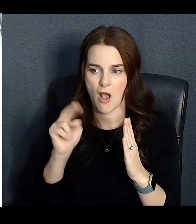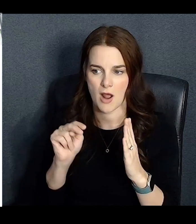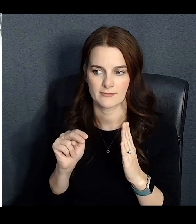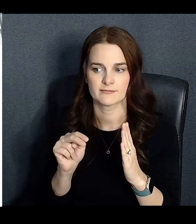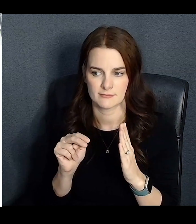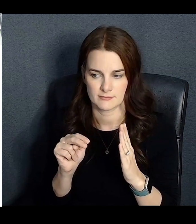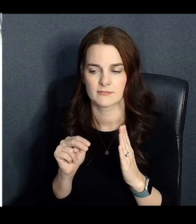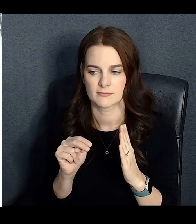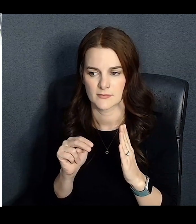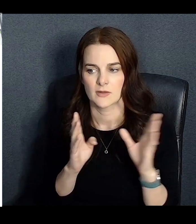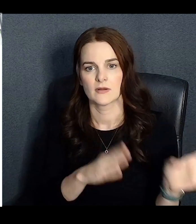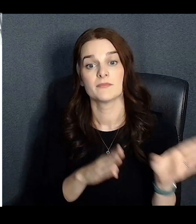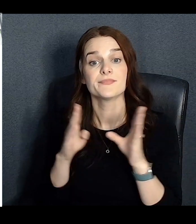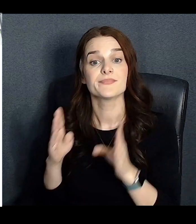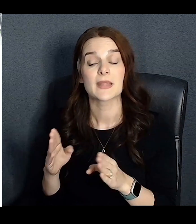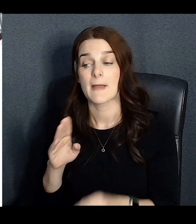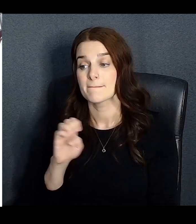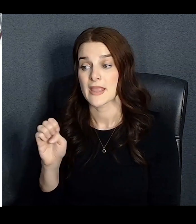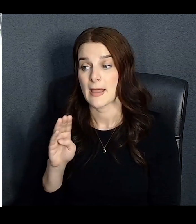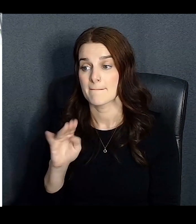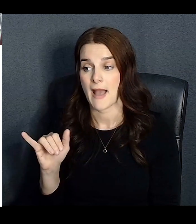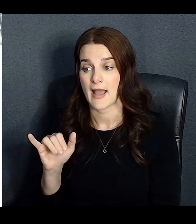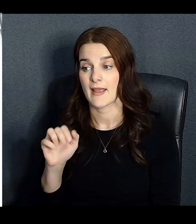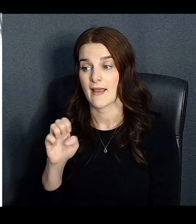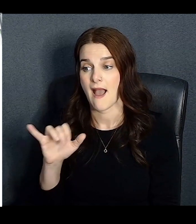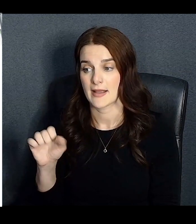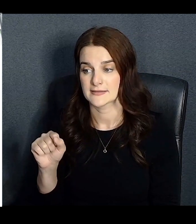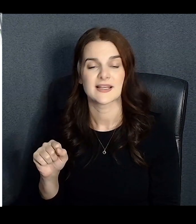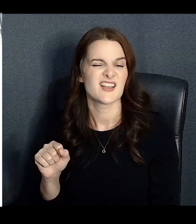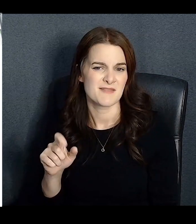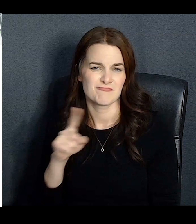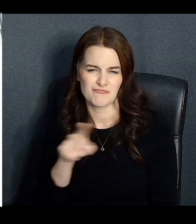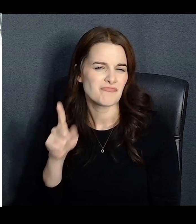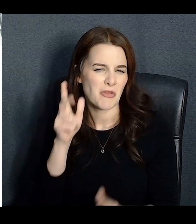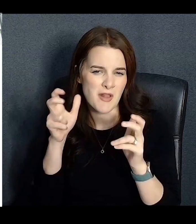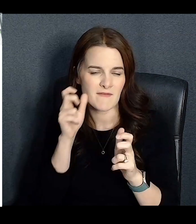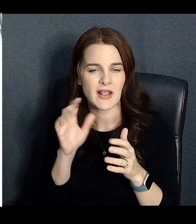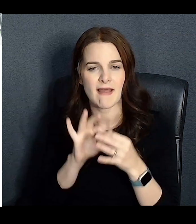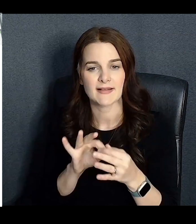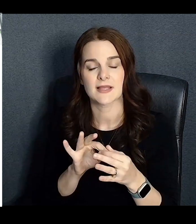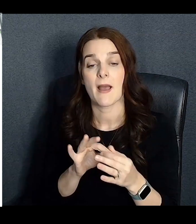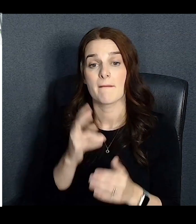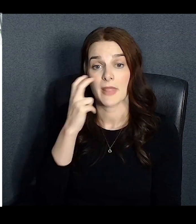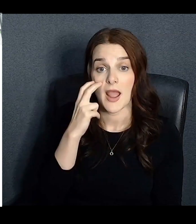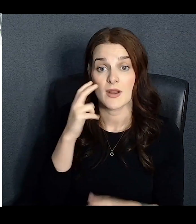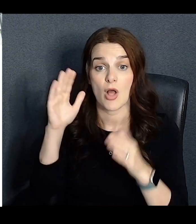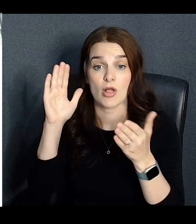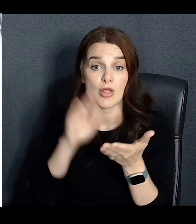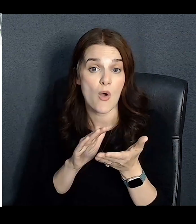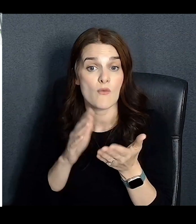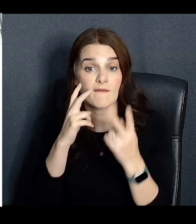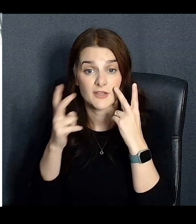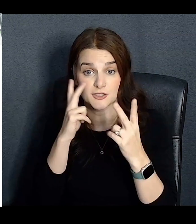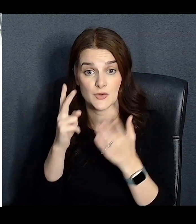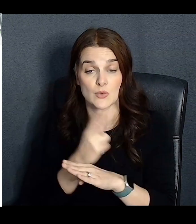who's using a screen reader. Be My Eyes is a great app that I'm sure many people have heard of. It connects blind and low vision users to sighted